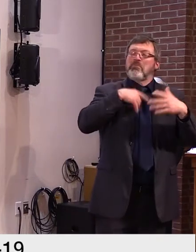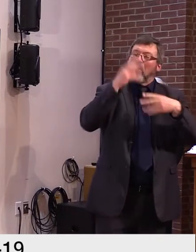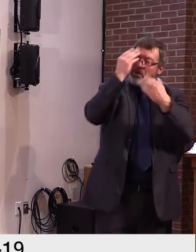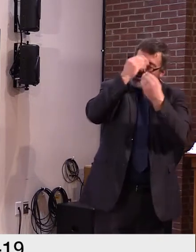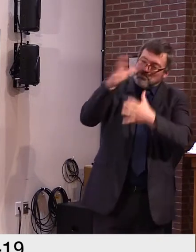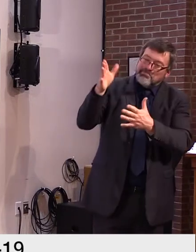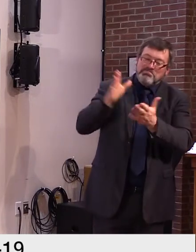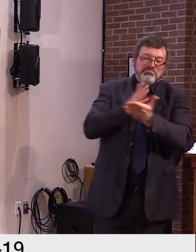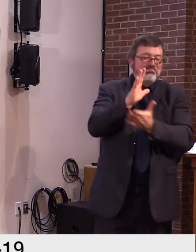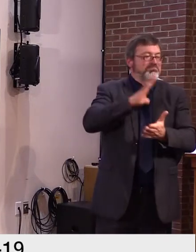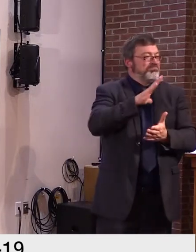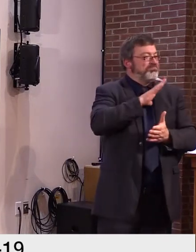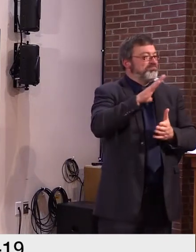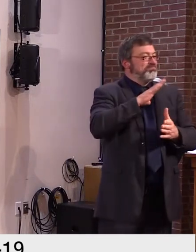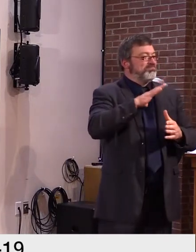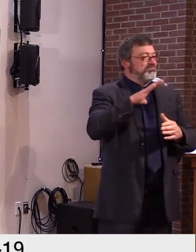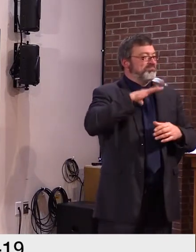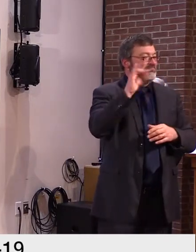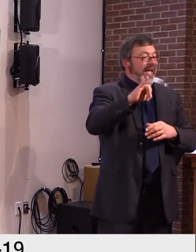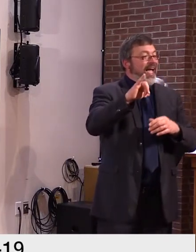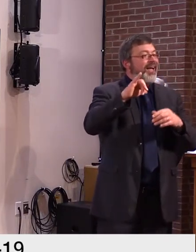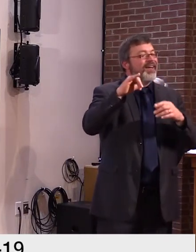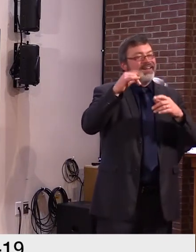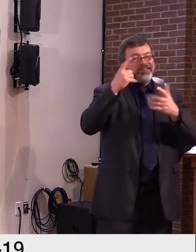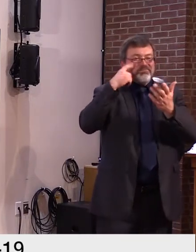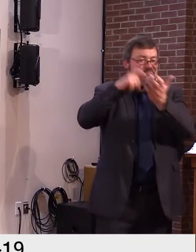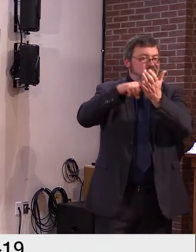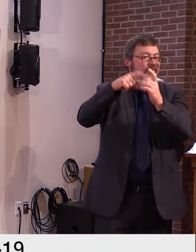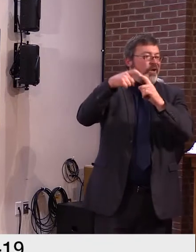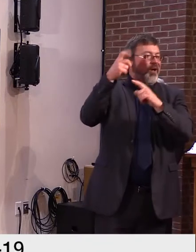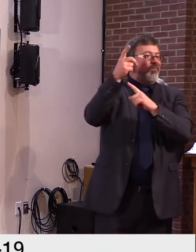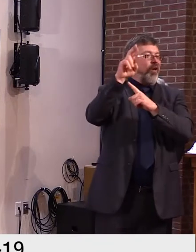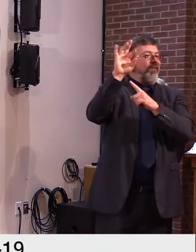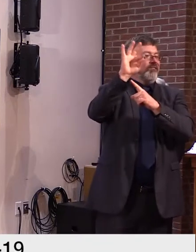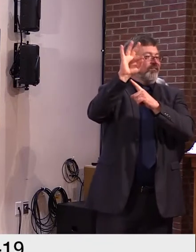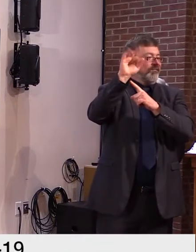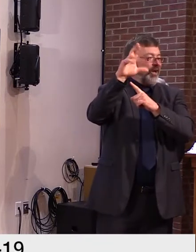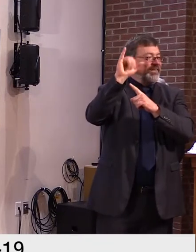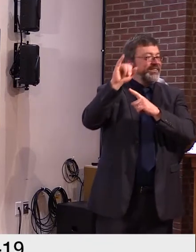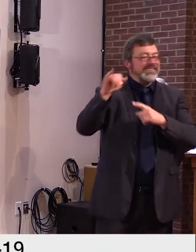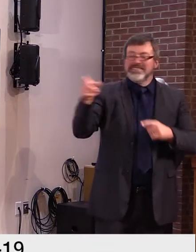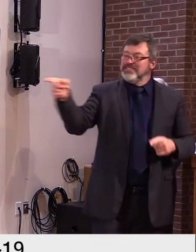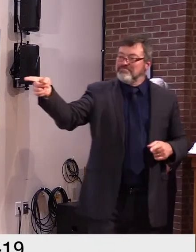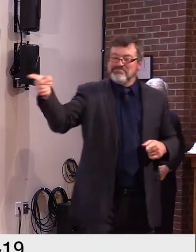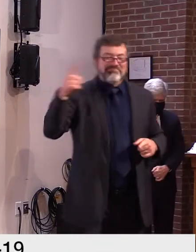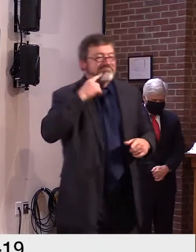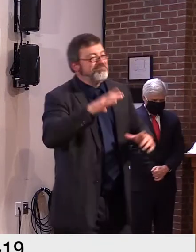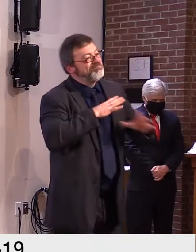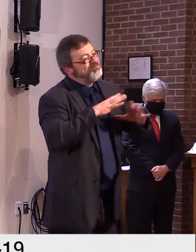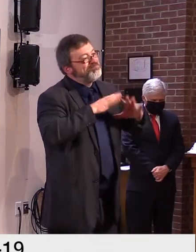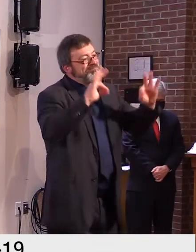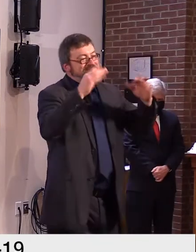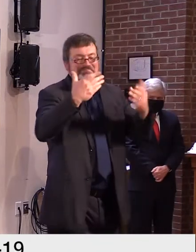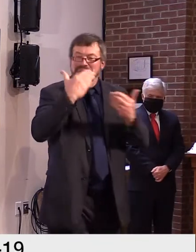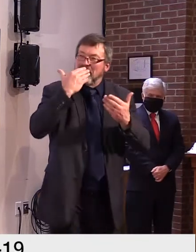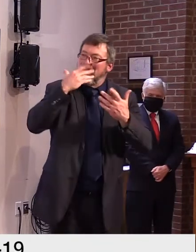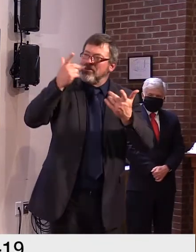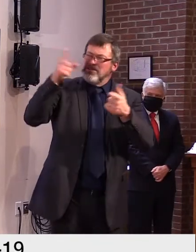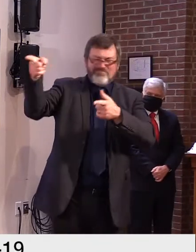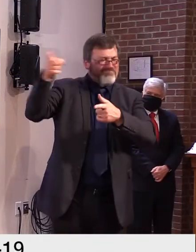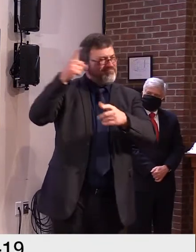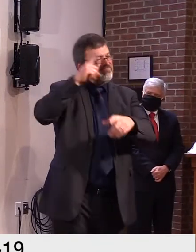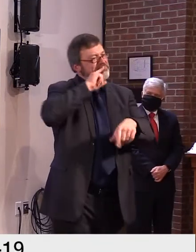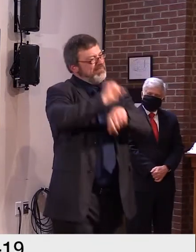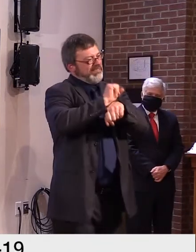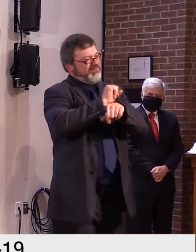Fountain. Well, both... Well, thank you, Joe. Both well-deserved. Yes, I quite